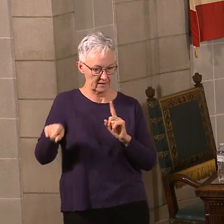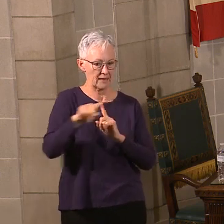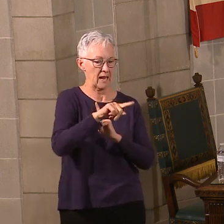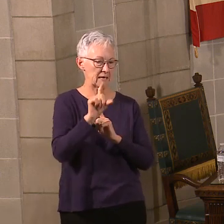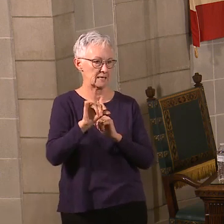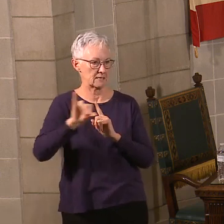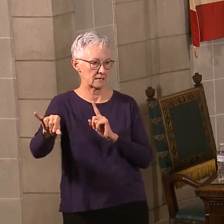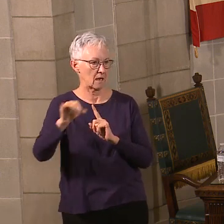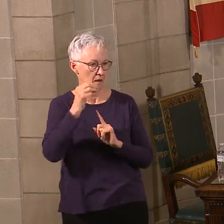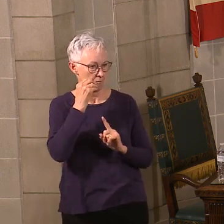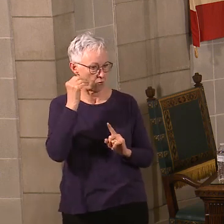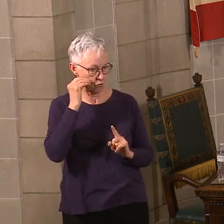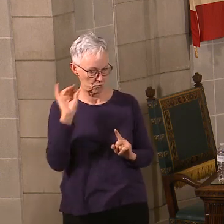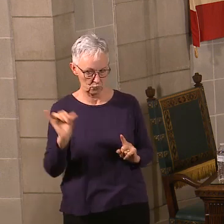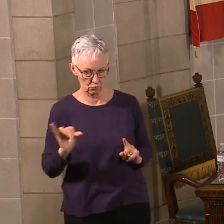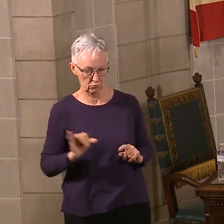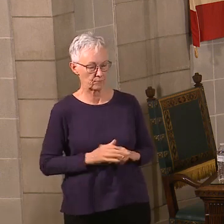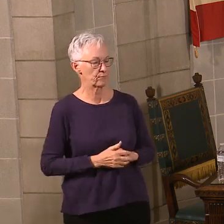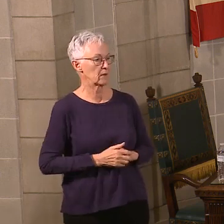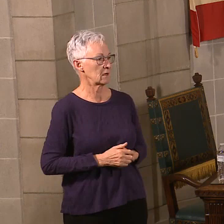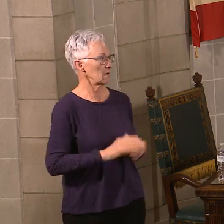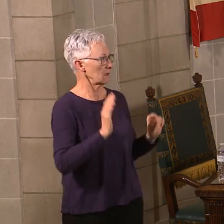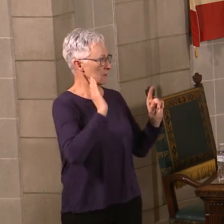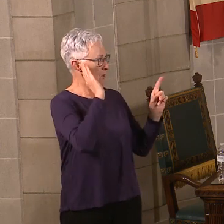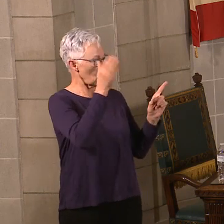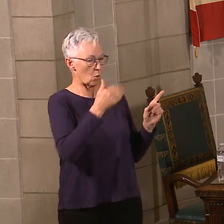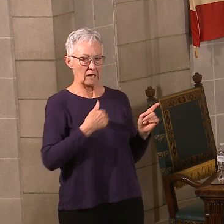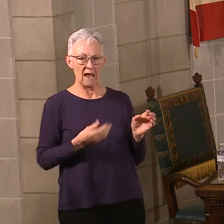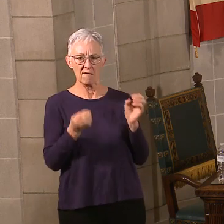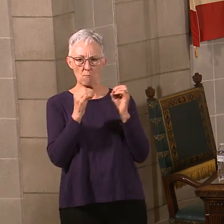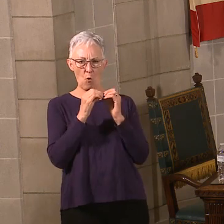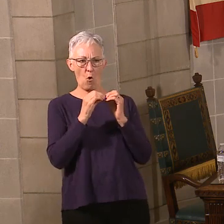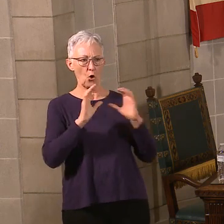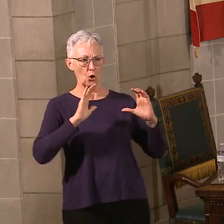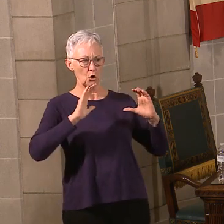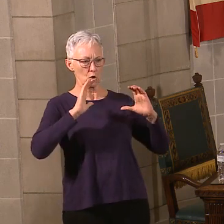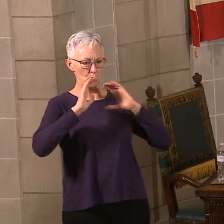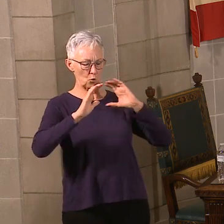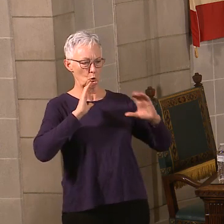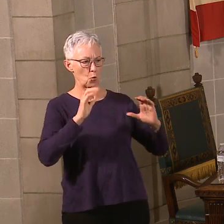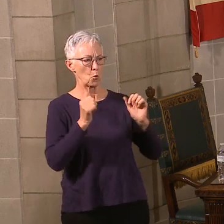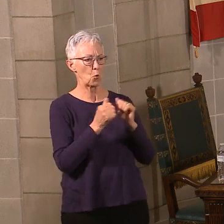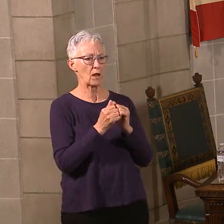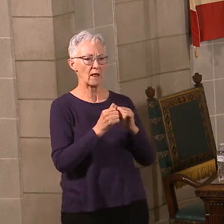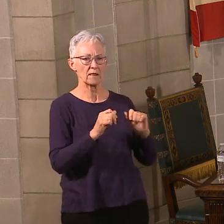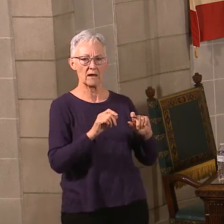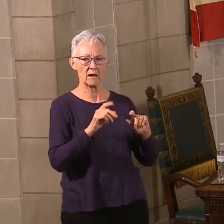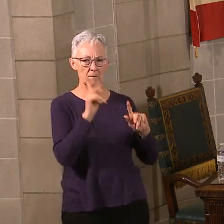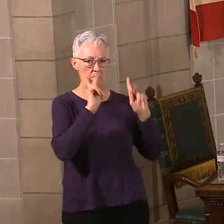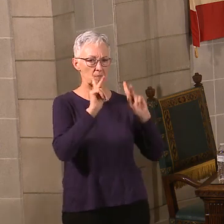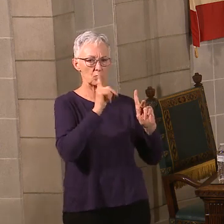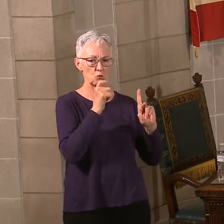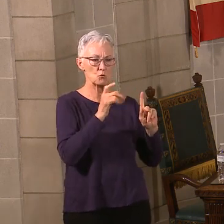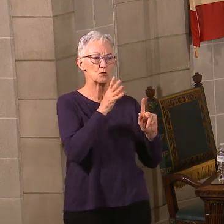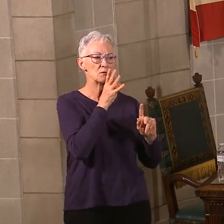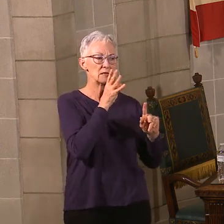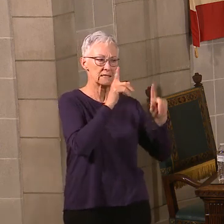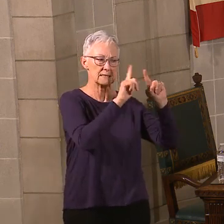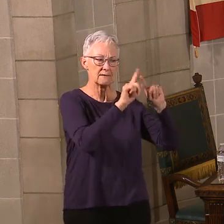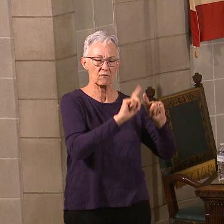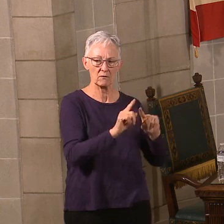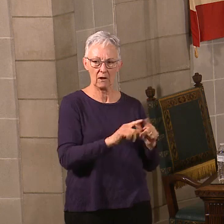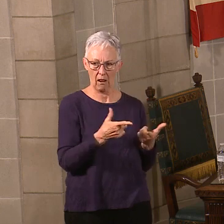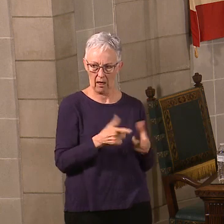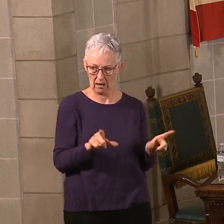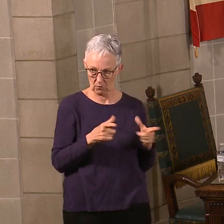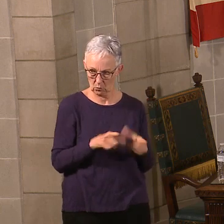about minority communities like the Somali community or the Latino community in Grand Island, to make sure we're getting that message out that, hey, if you're sick, stay